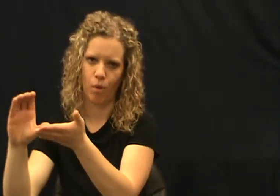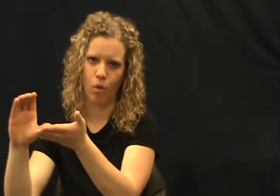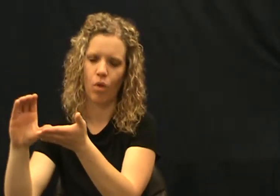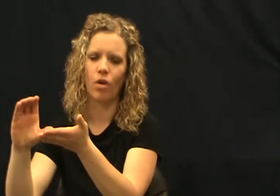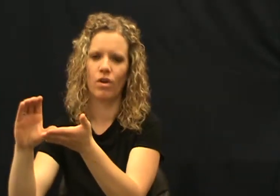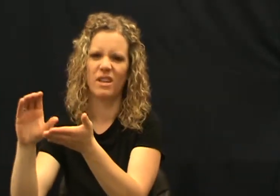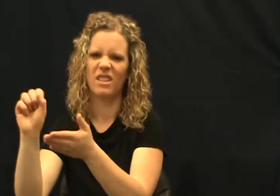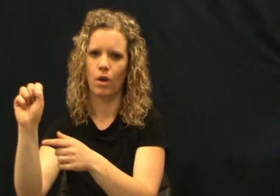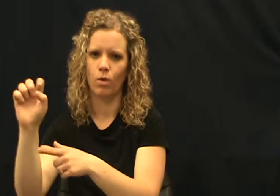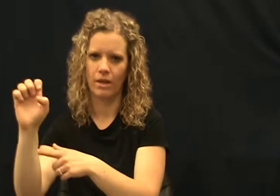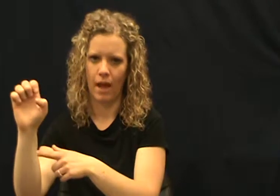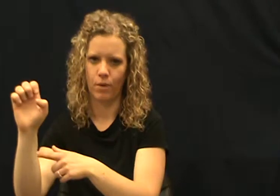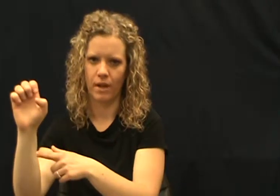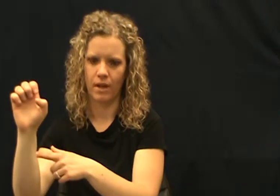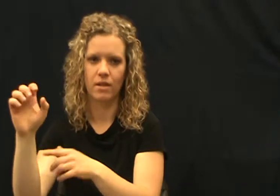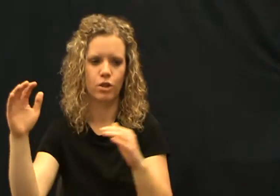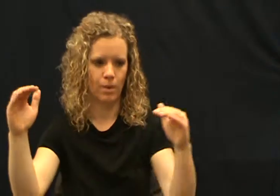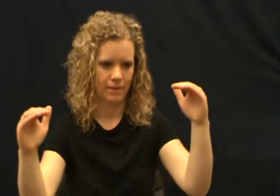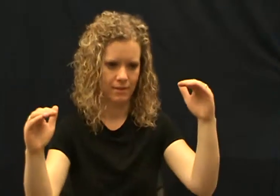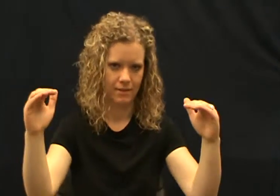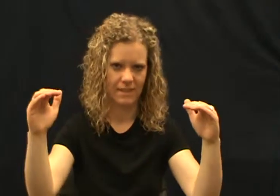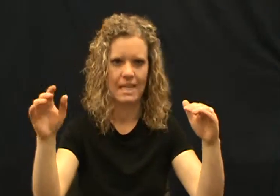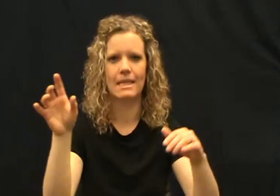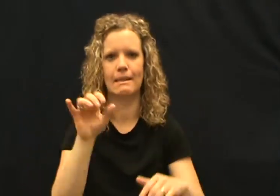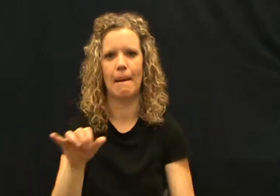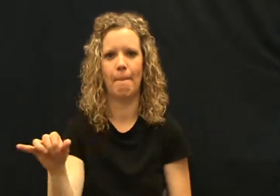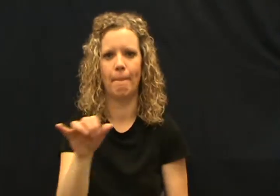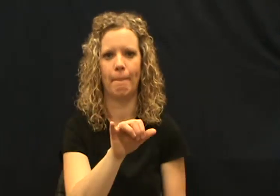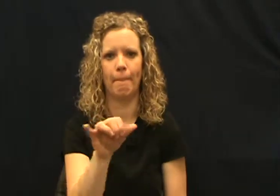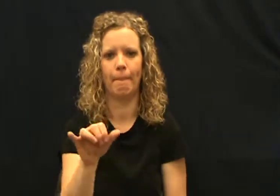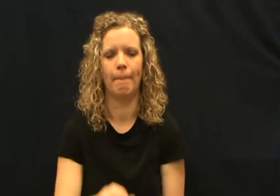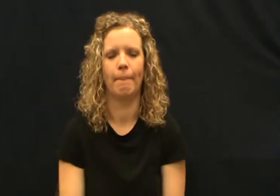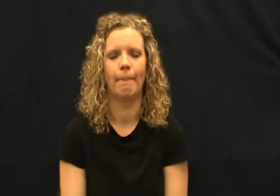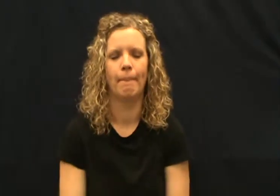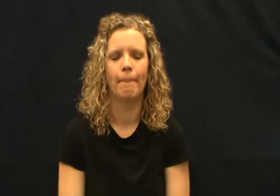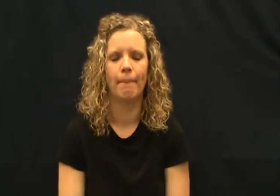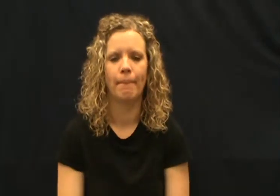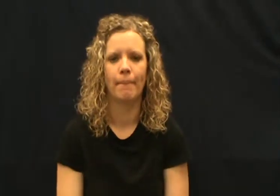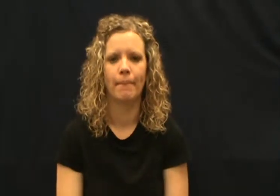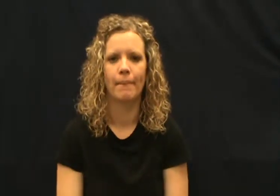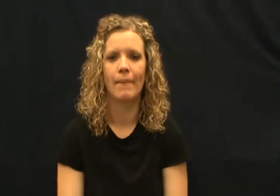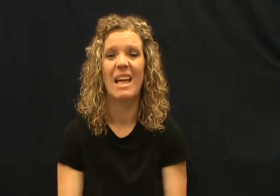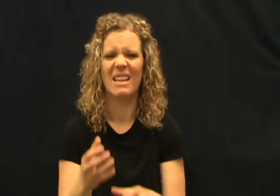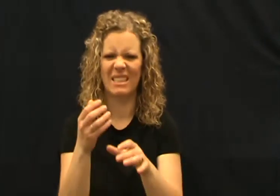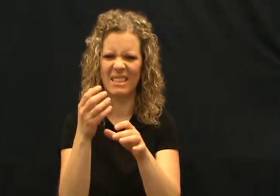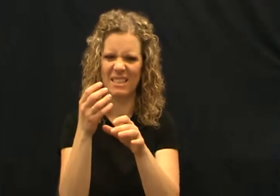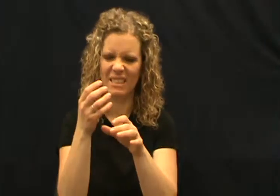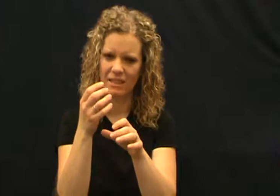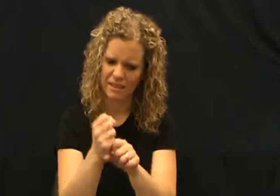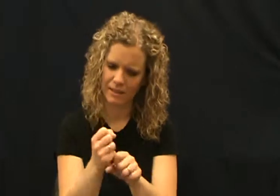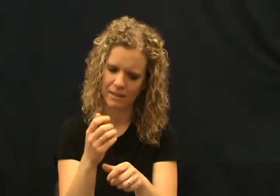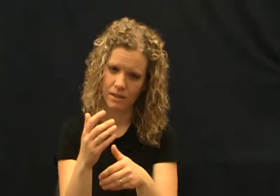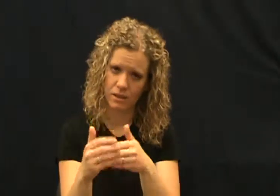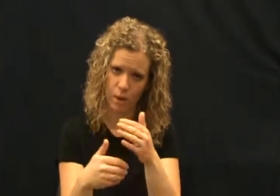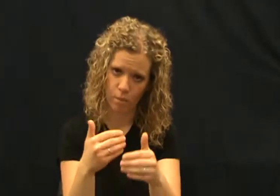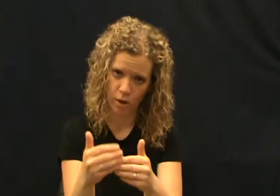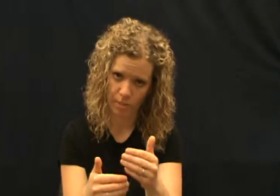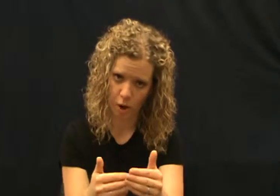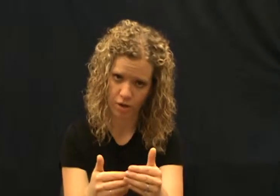sheet equation remains the same. Now, in the summary process, what we call post